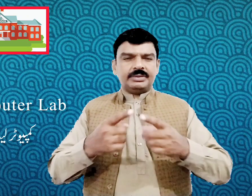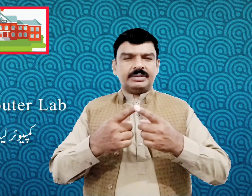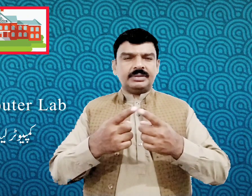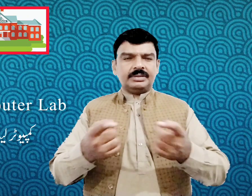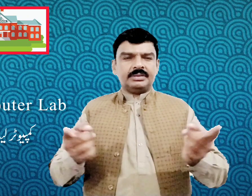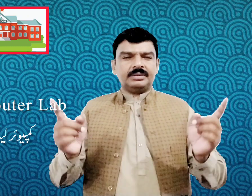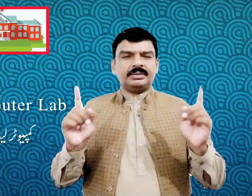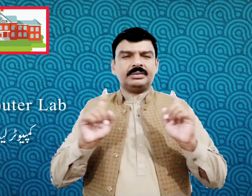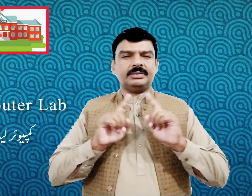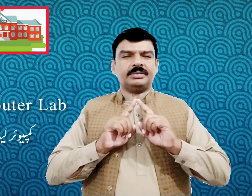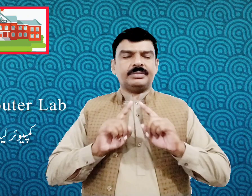computer, kamra,